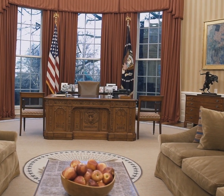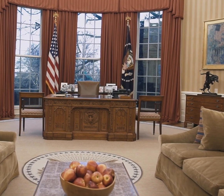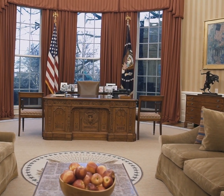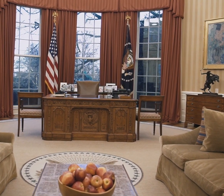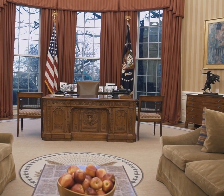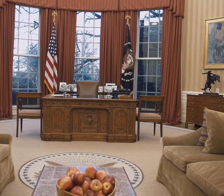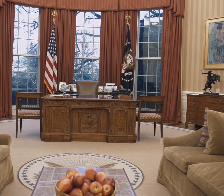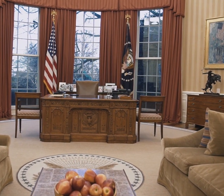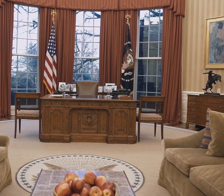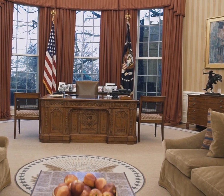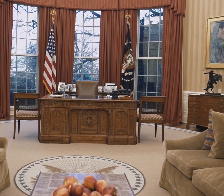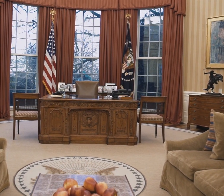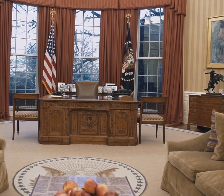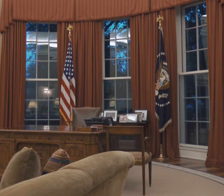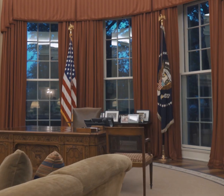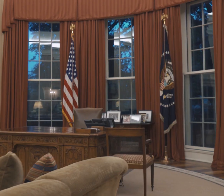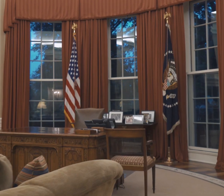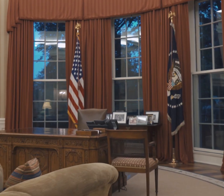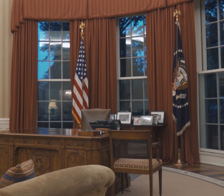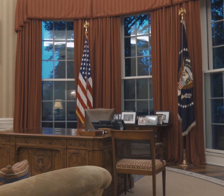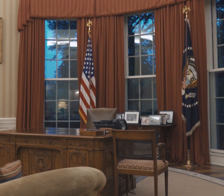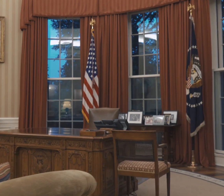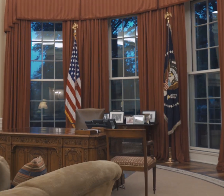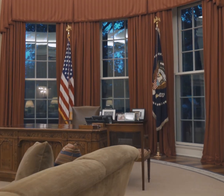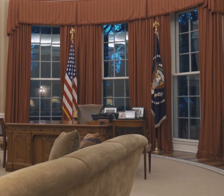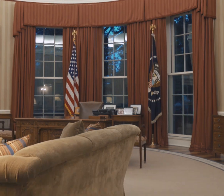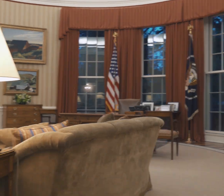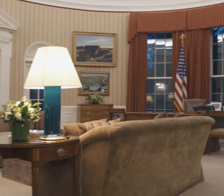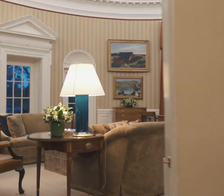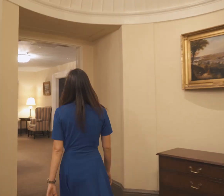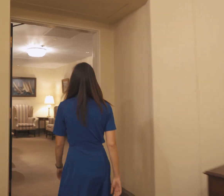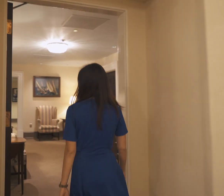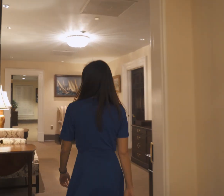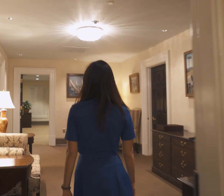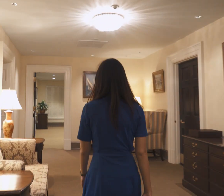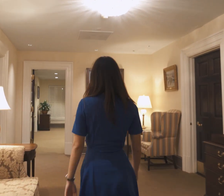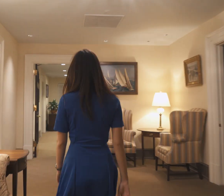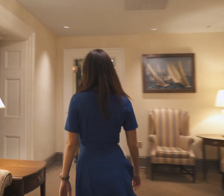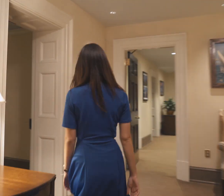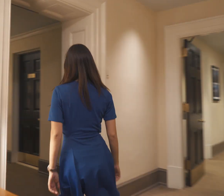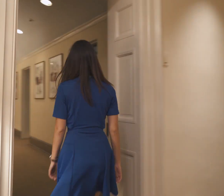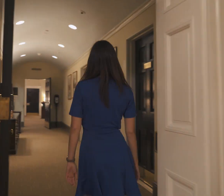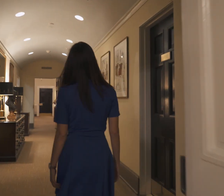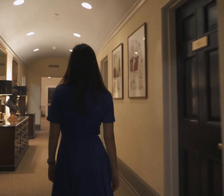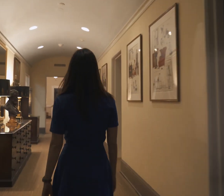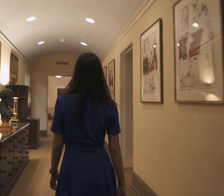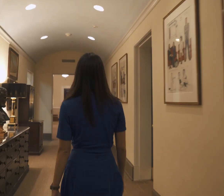George Washington in uniform hangs above a mantel. Busts of Martin Luther King Jr. and Abraham Lincoln on each side. The President's seal is emblazoned on the